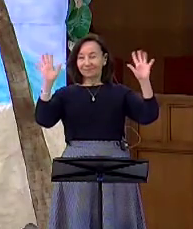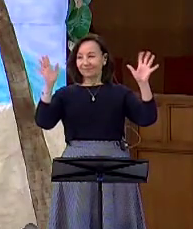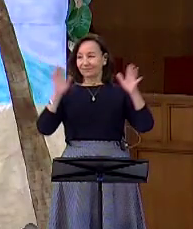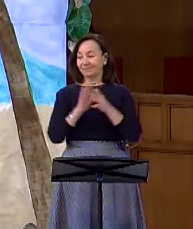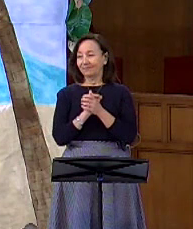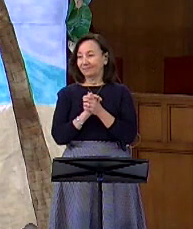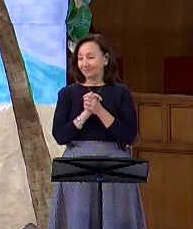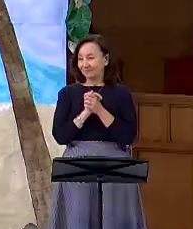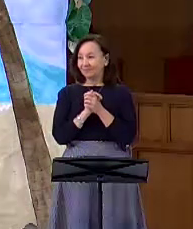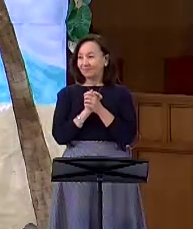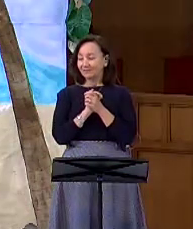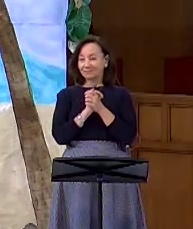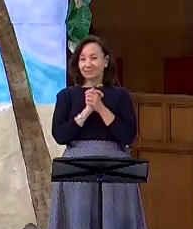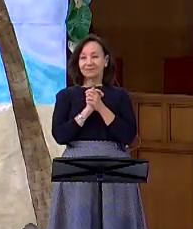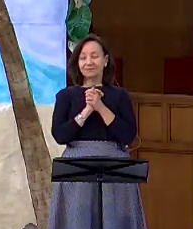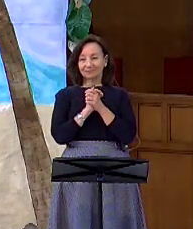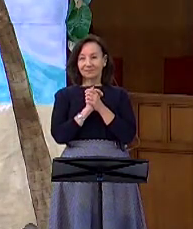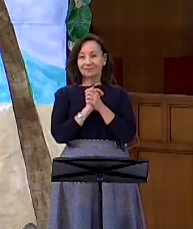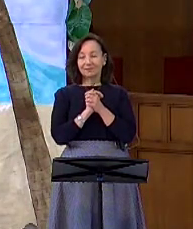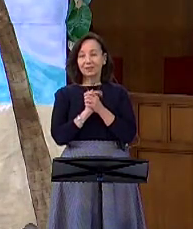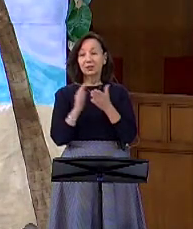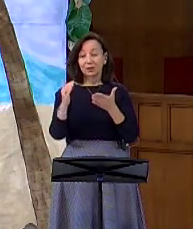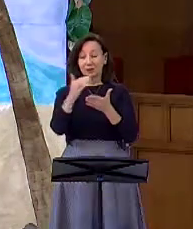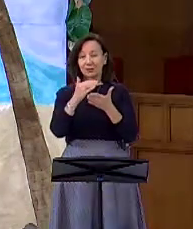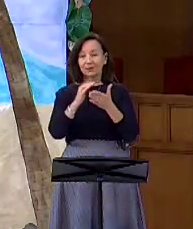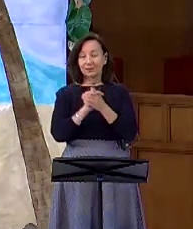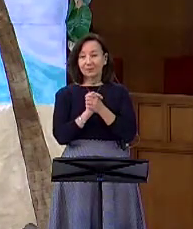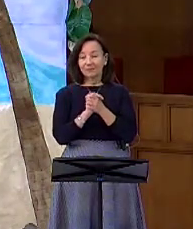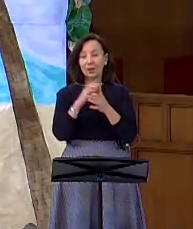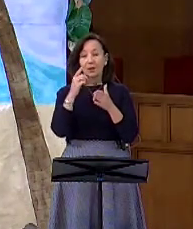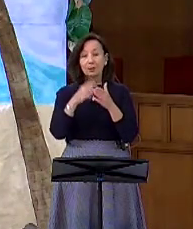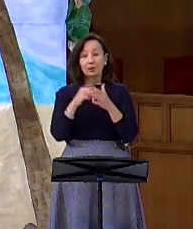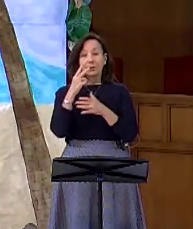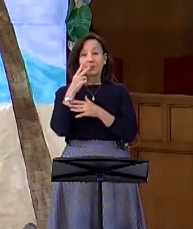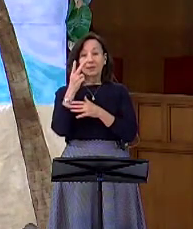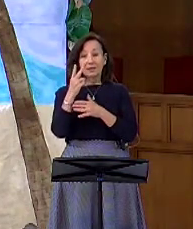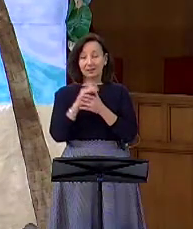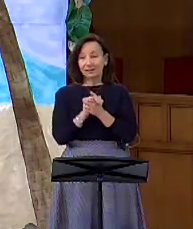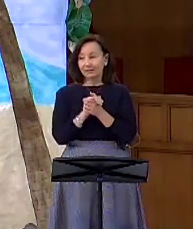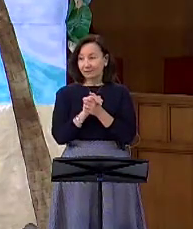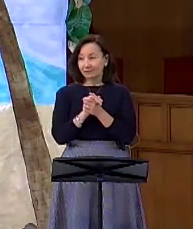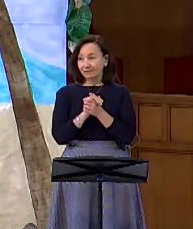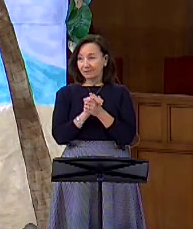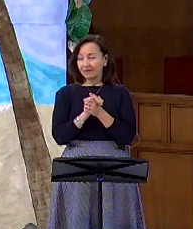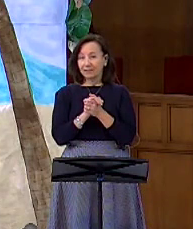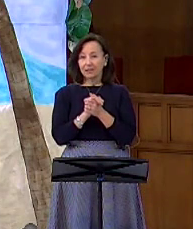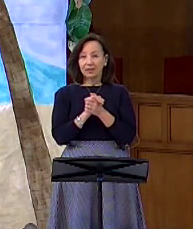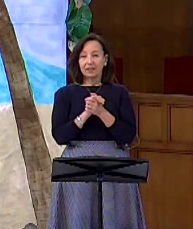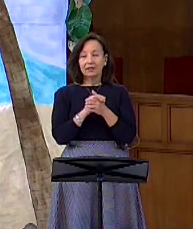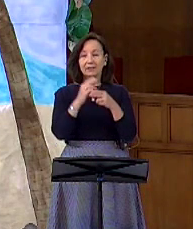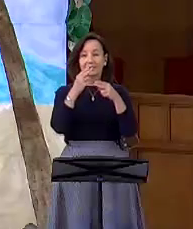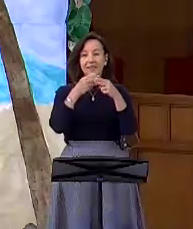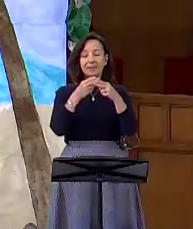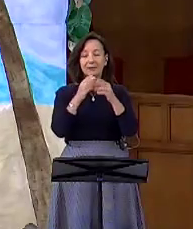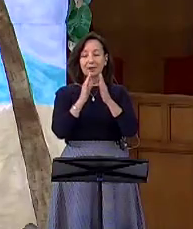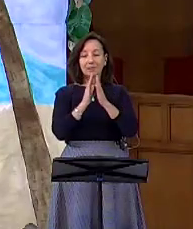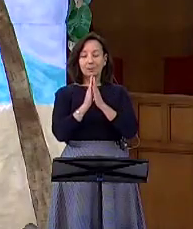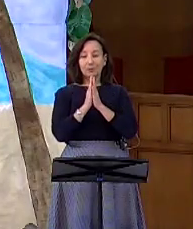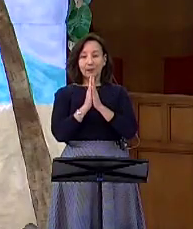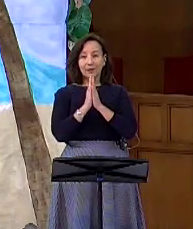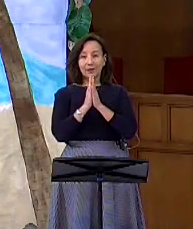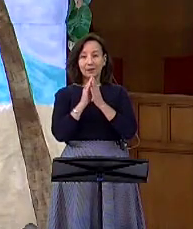She certainly deserves it. What you see up there are what's called the prayer pages.